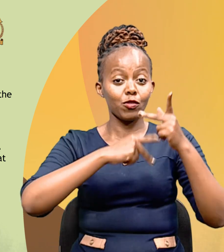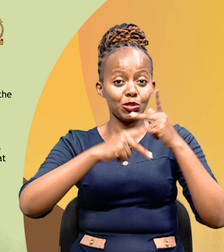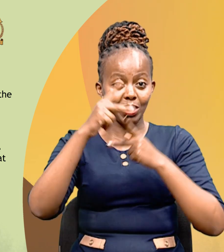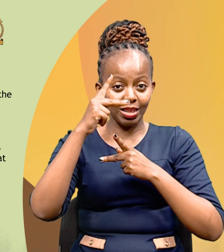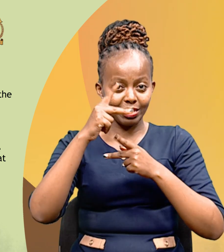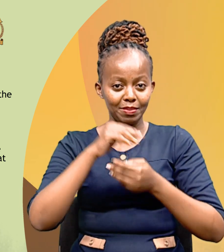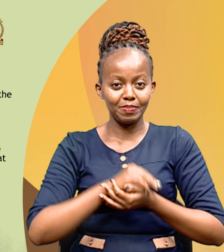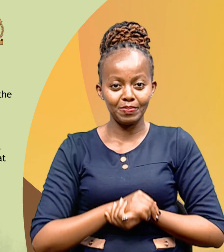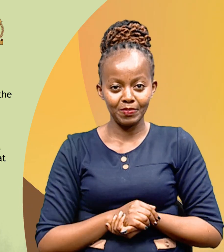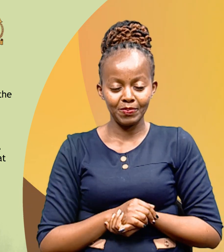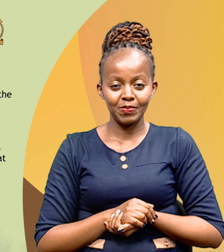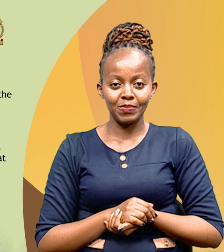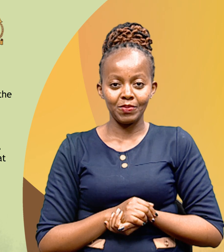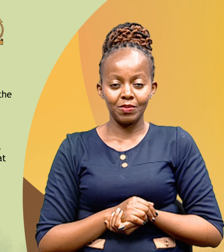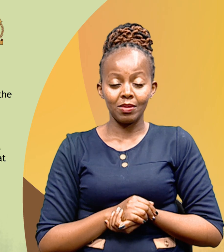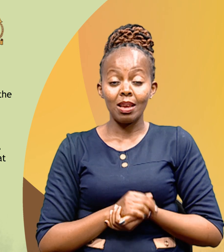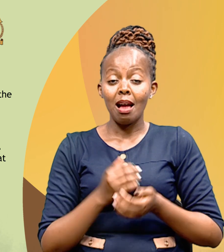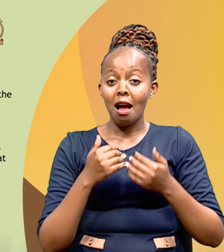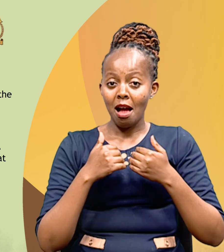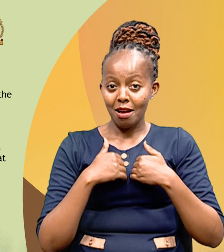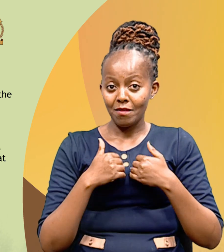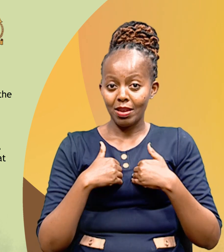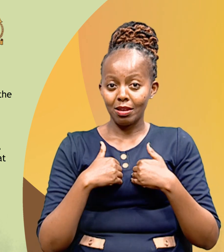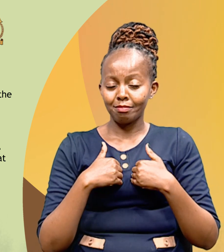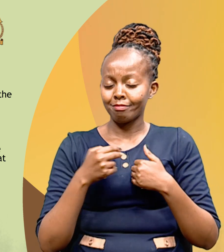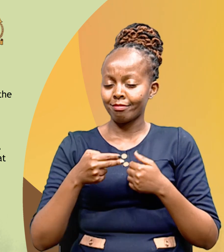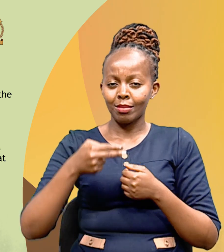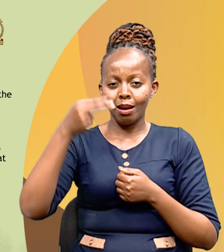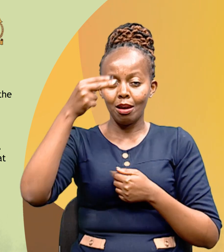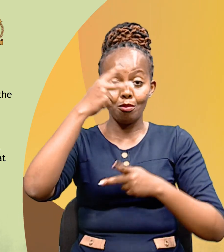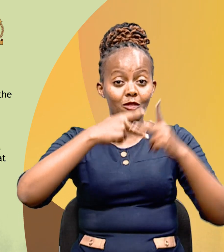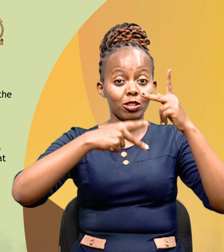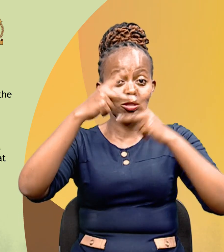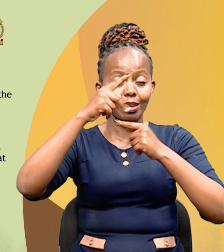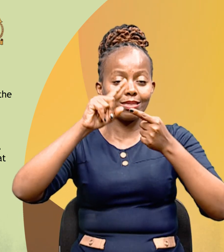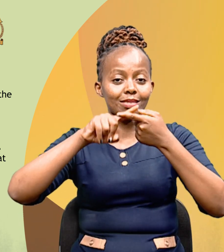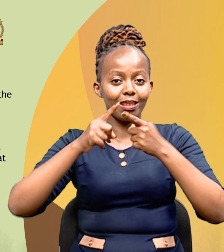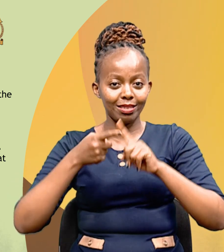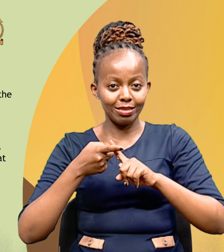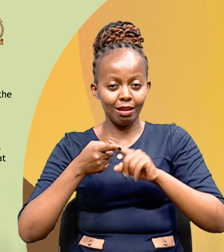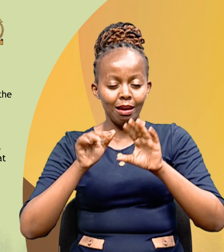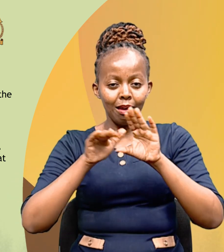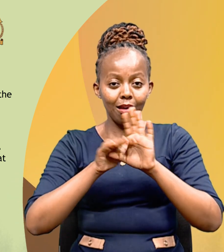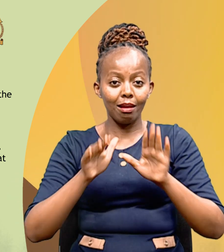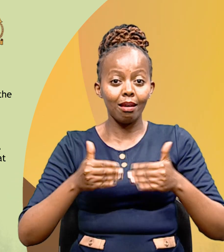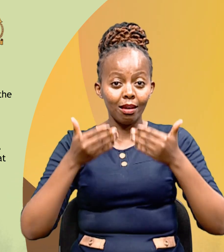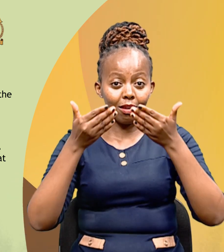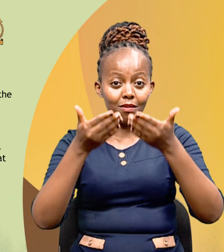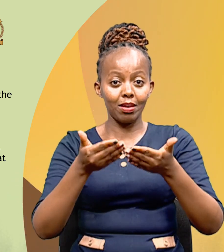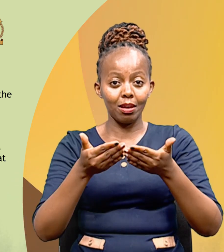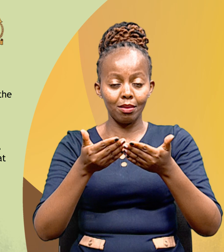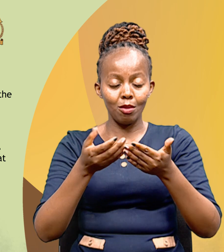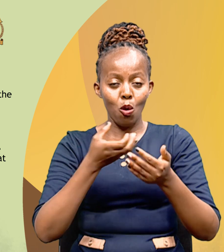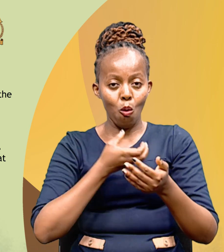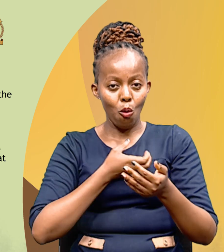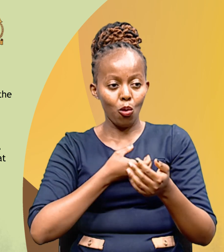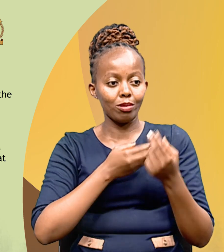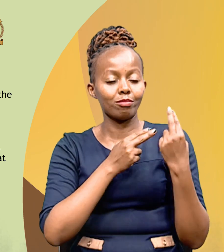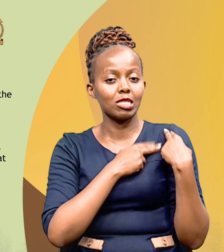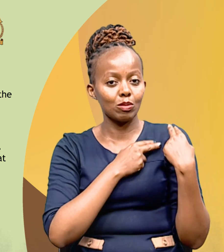professionalism, uphold utmost professionalism in discharging its